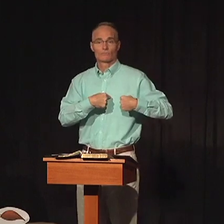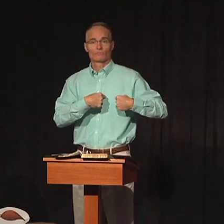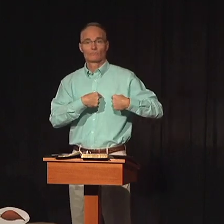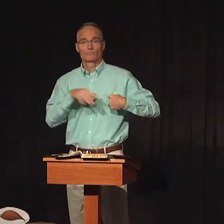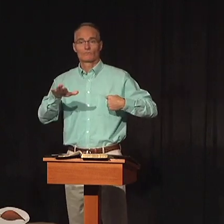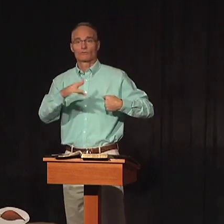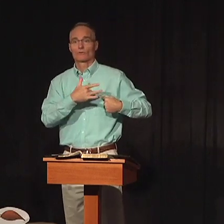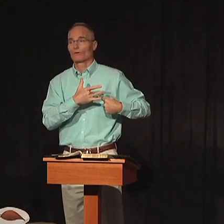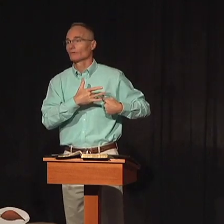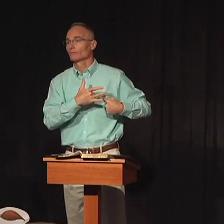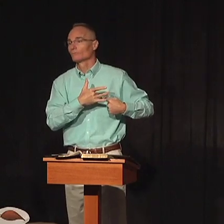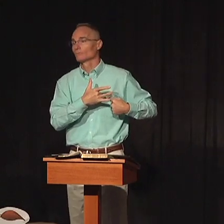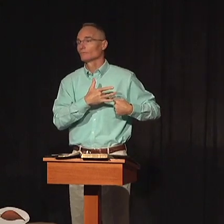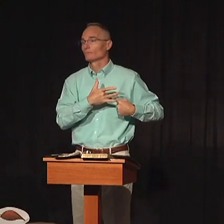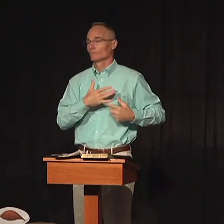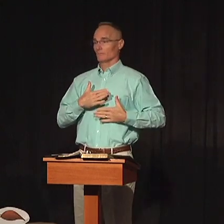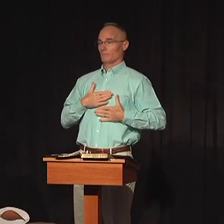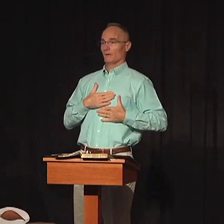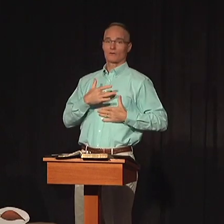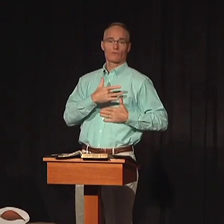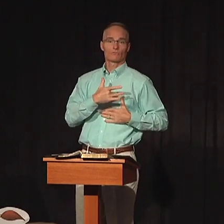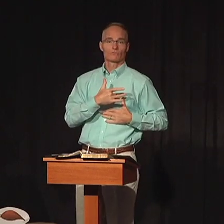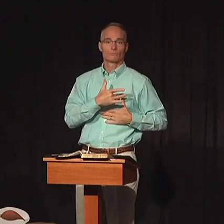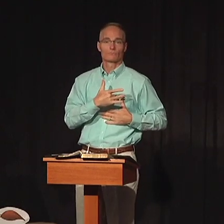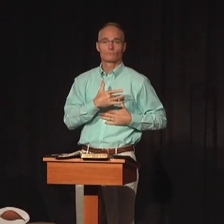is right here. It's your heart and my heart.